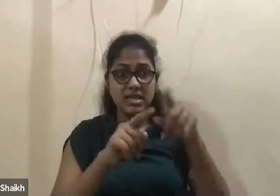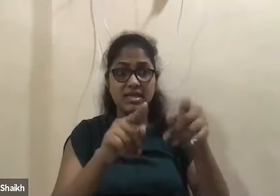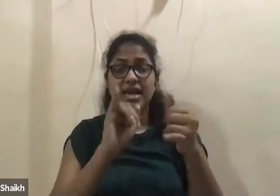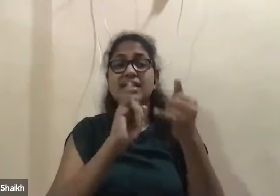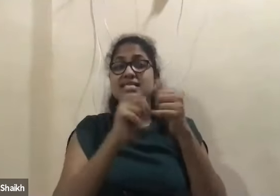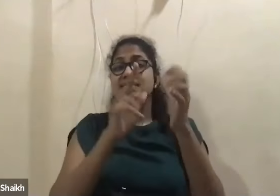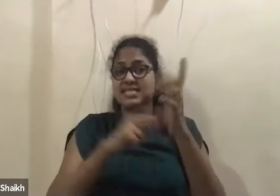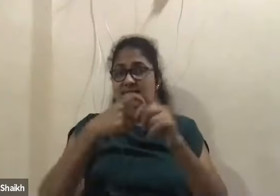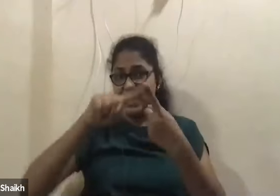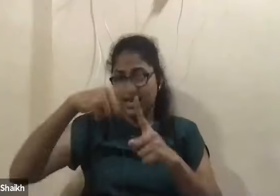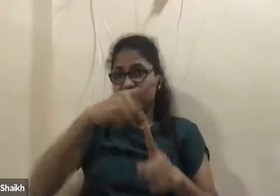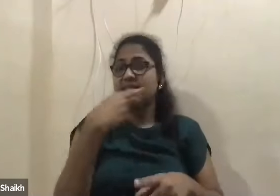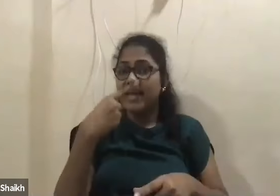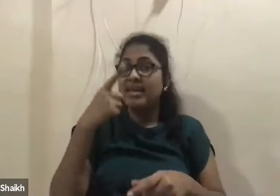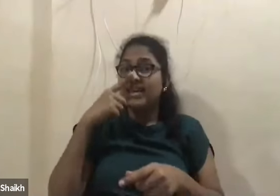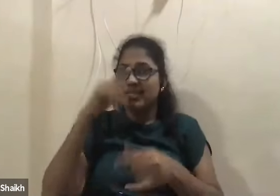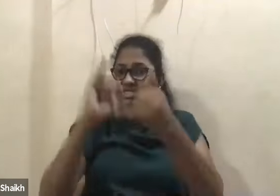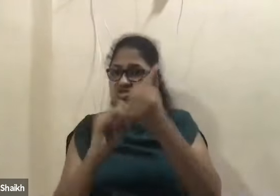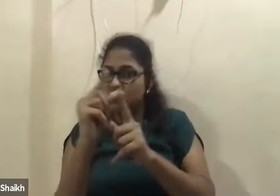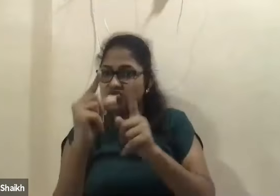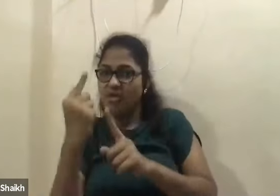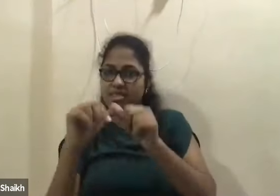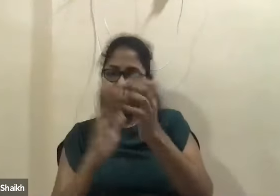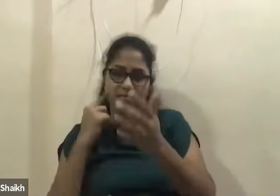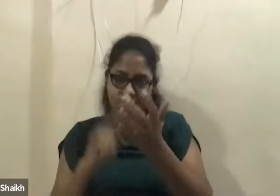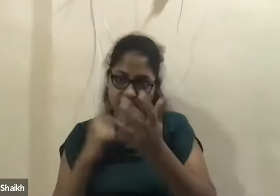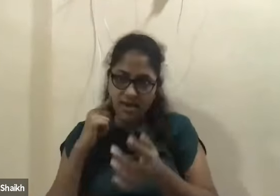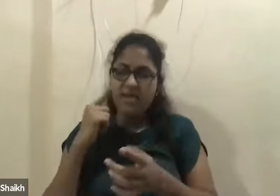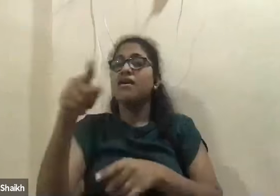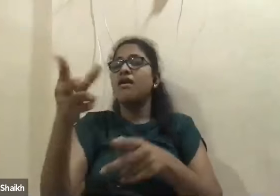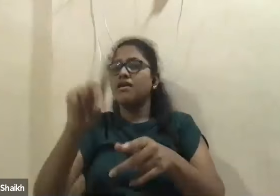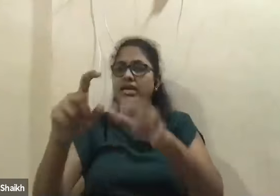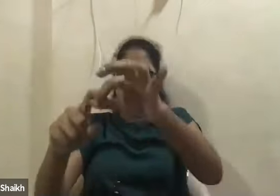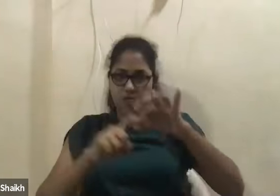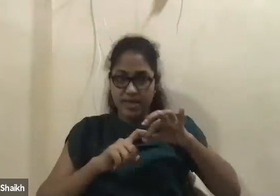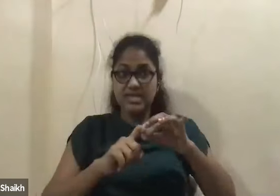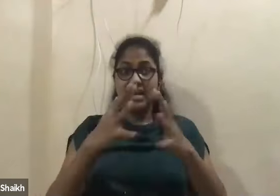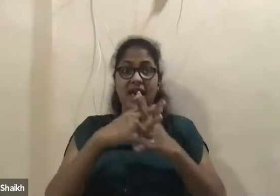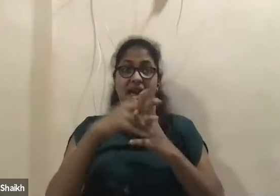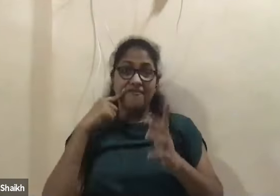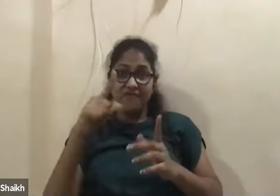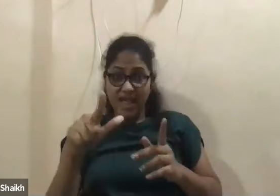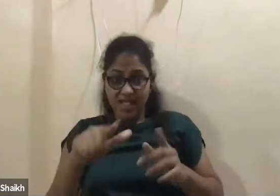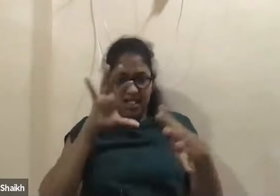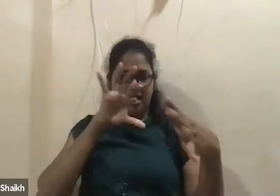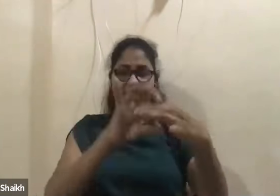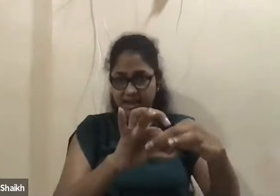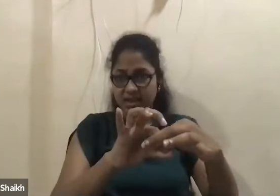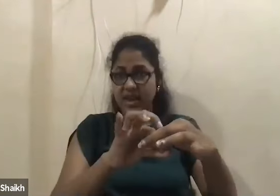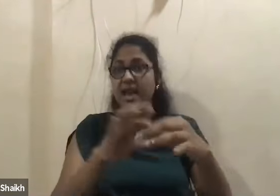There is another question from Saudamini. Is the will for such trust dependent on the rules of family law? For example,